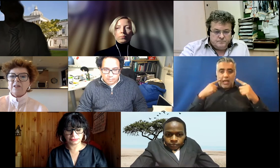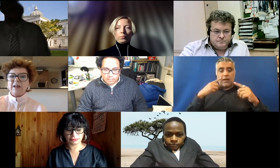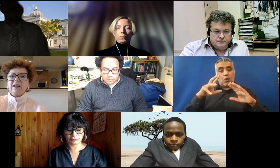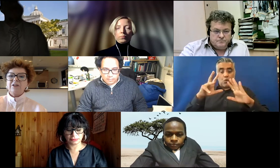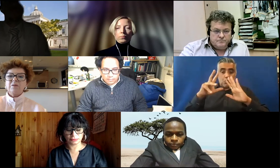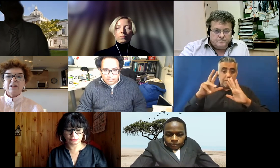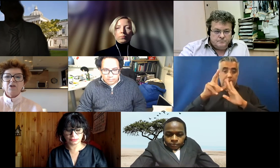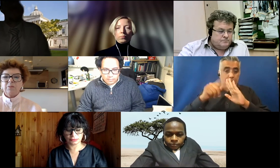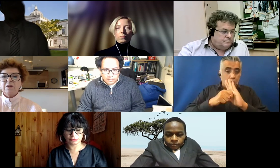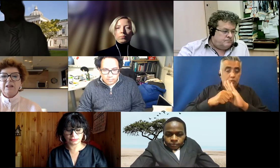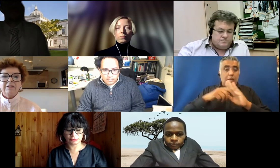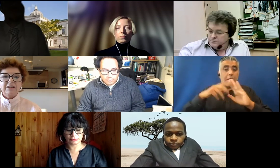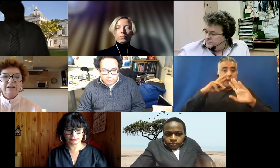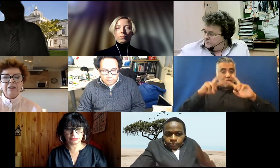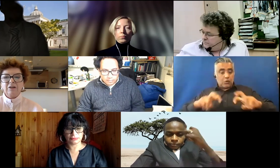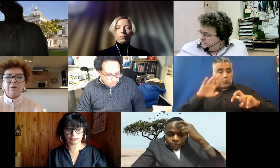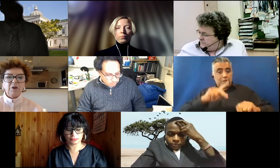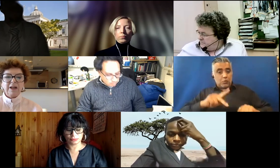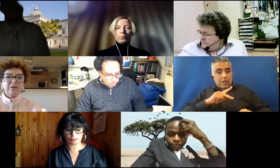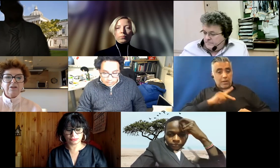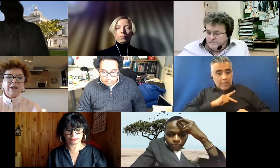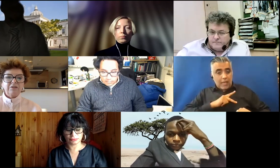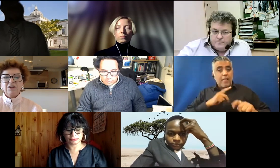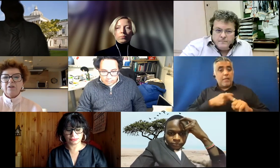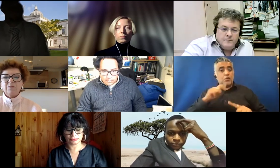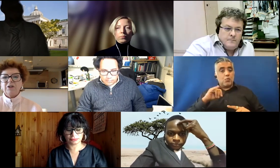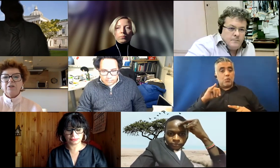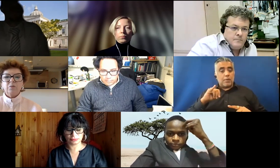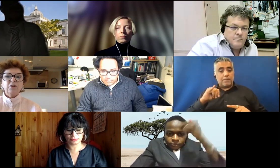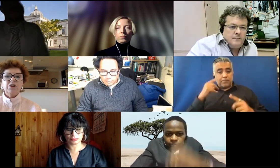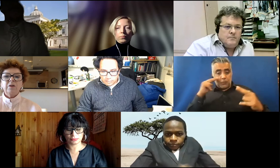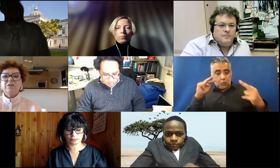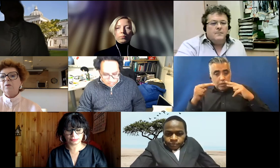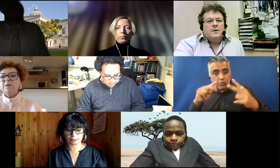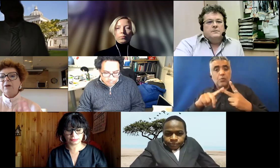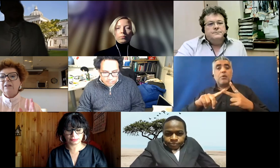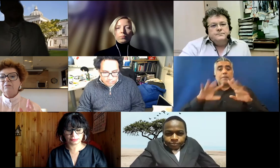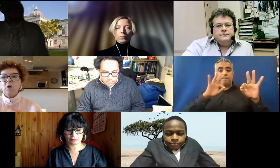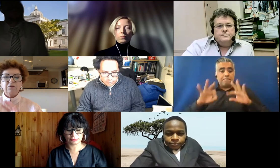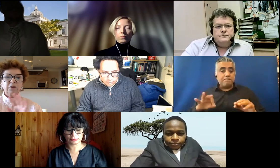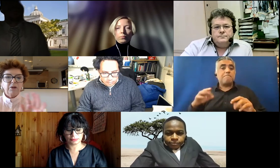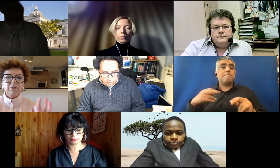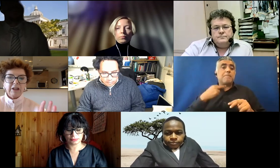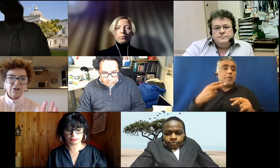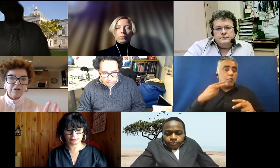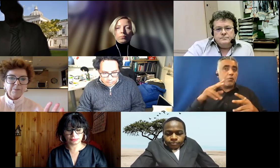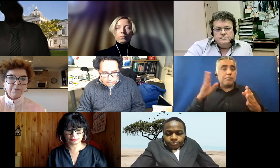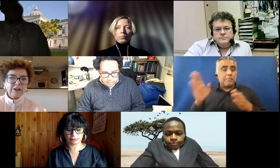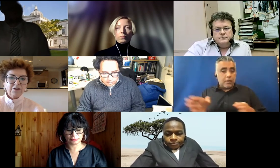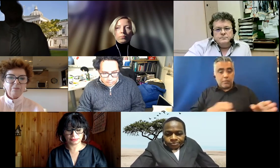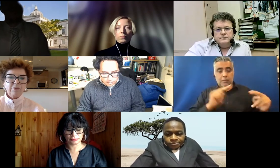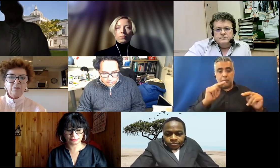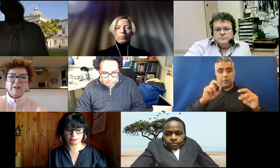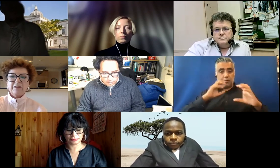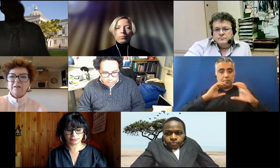that use AI to assess your personality from your eye contact, facial expressions, word choice, voice pattern, nonverbal communications